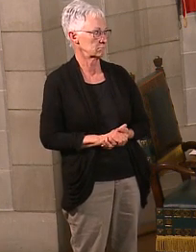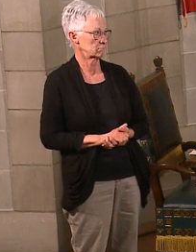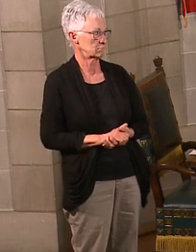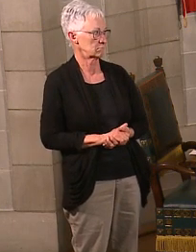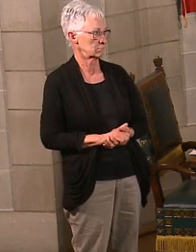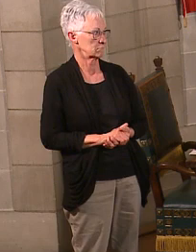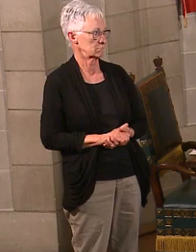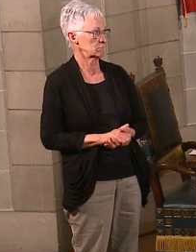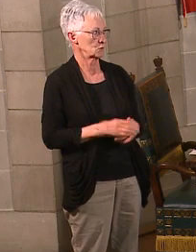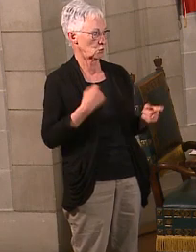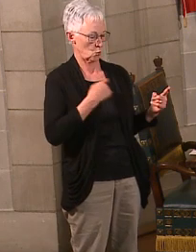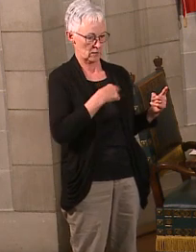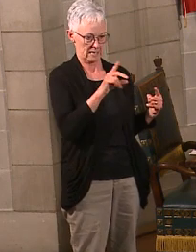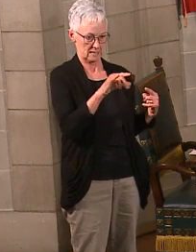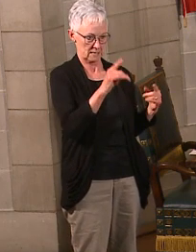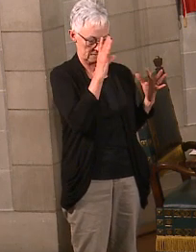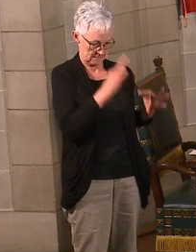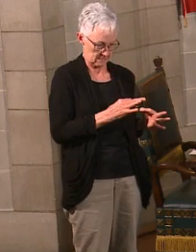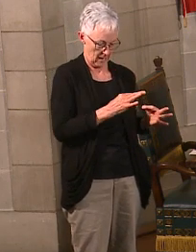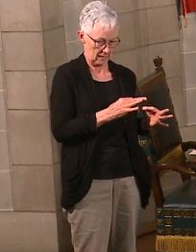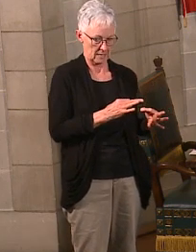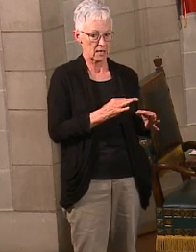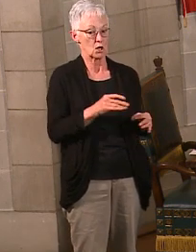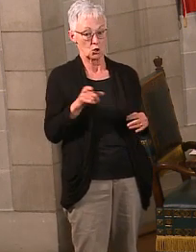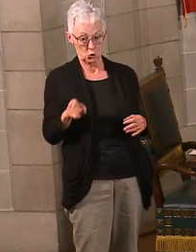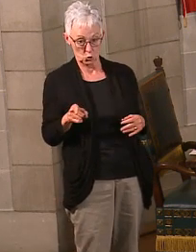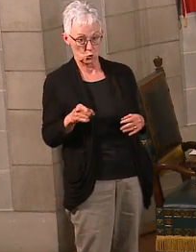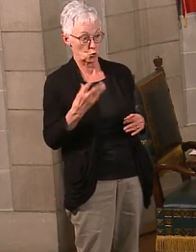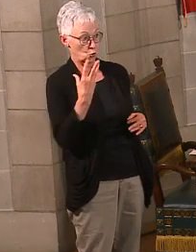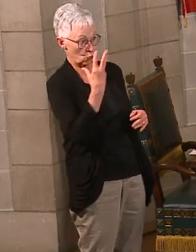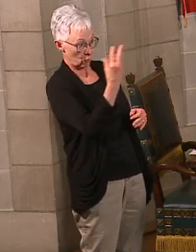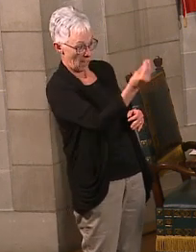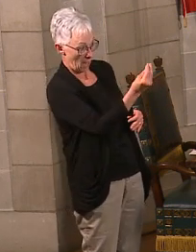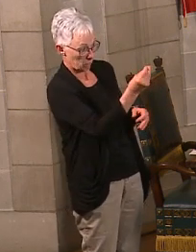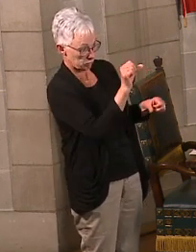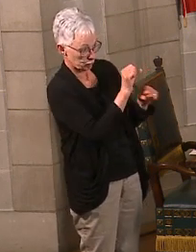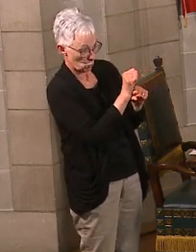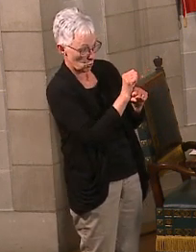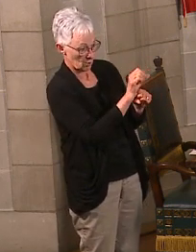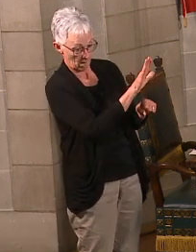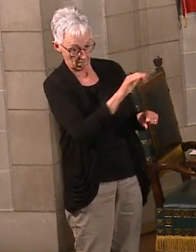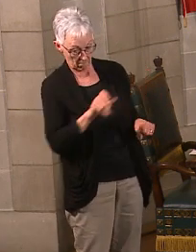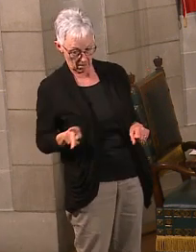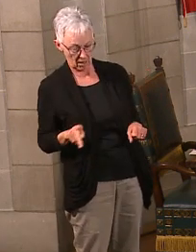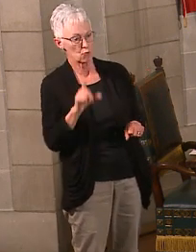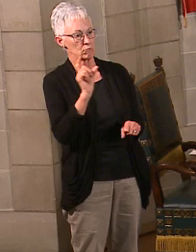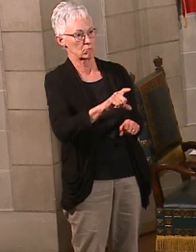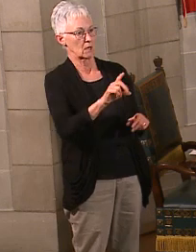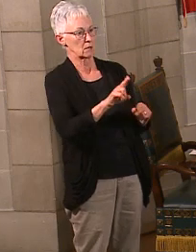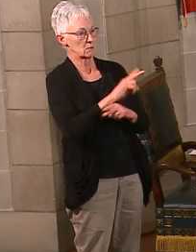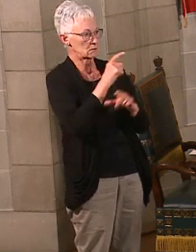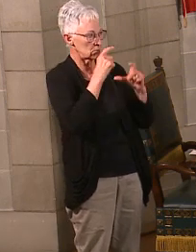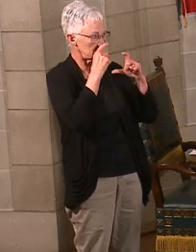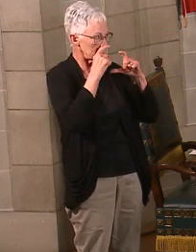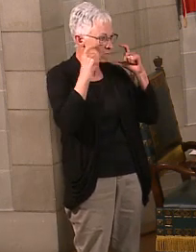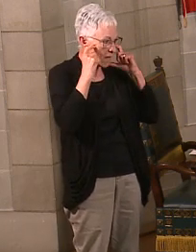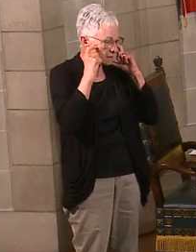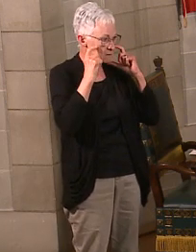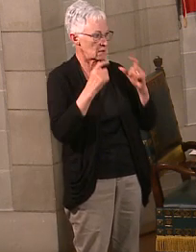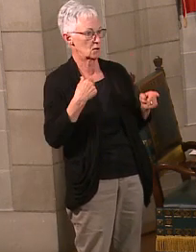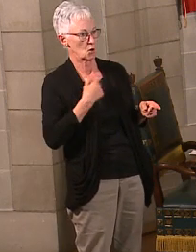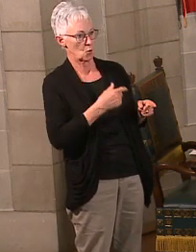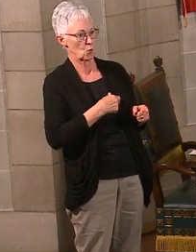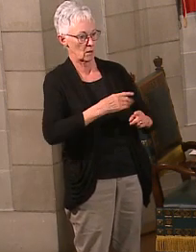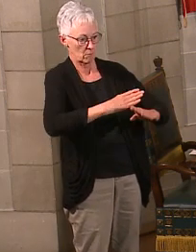so that's the decision we made. So we gave them masks, we stopped other opportunities for uncontrolled interaction to the best that